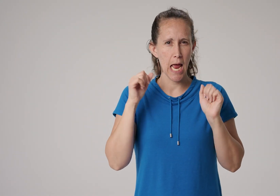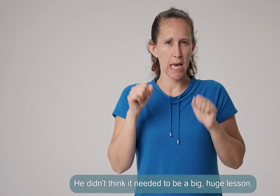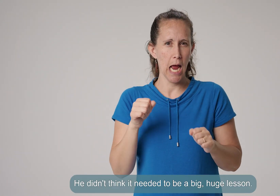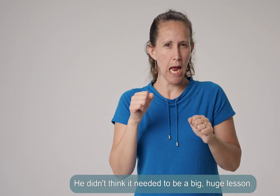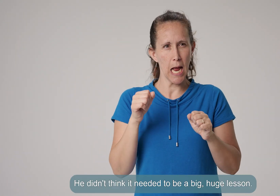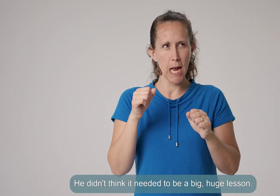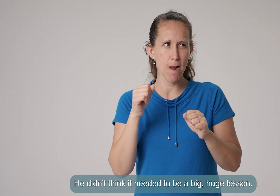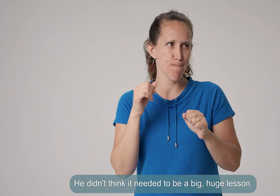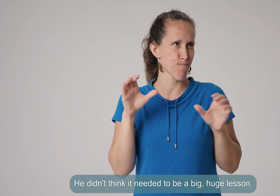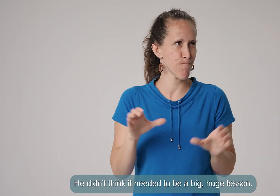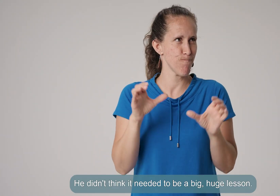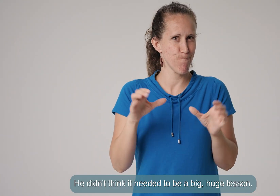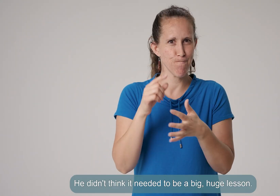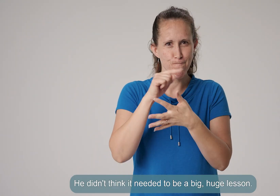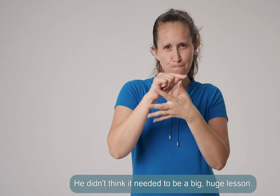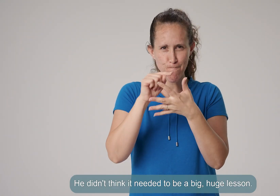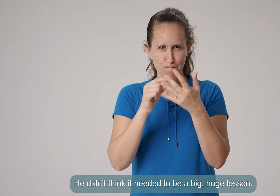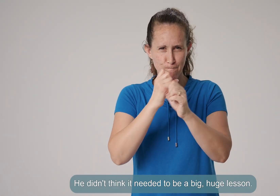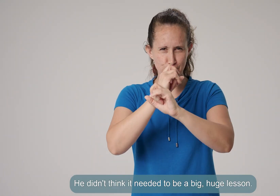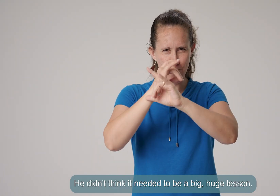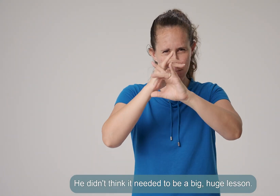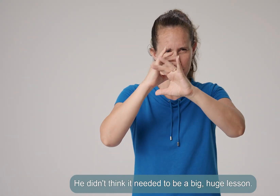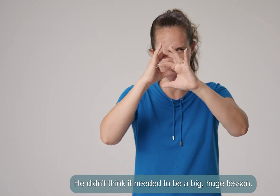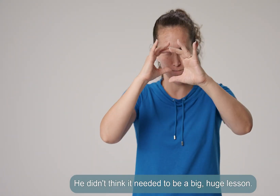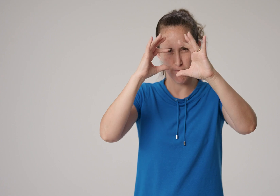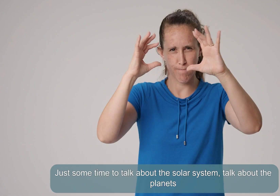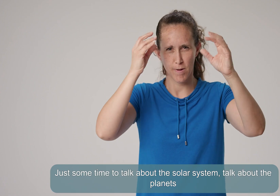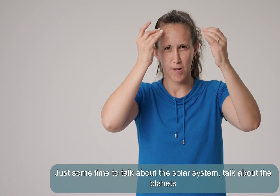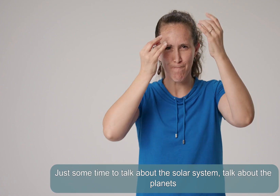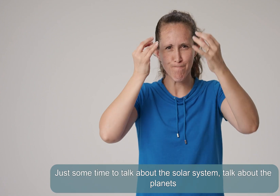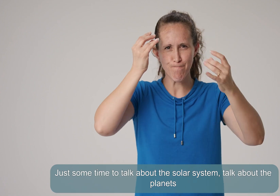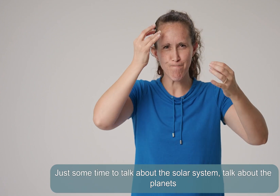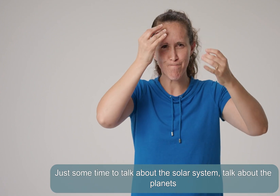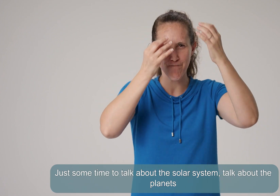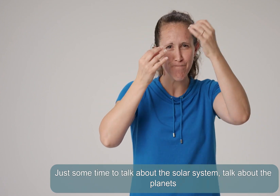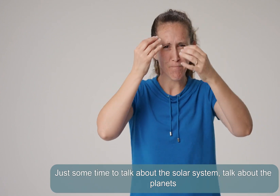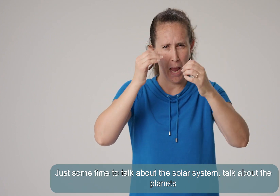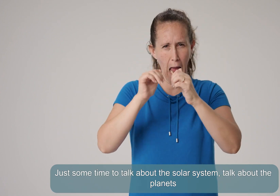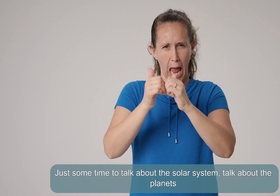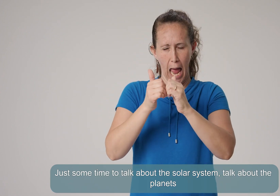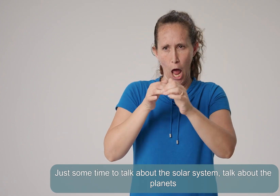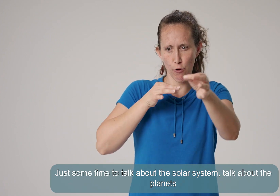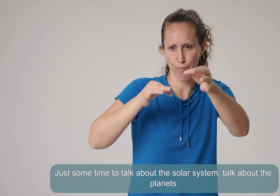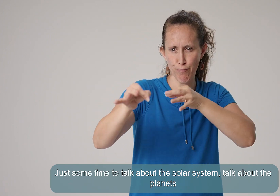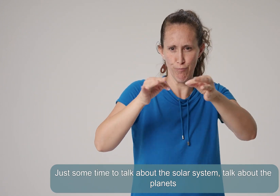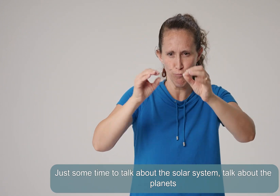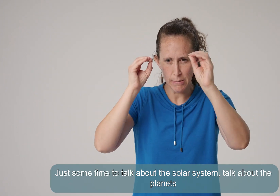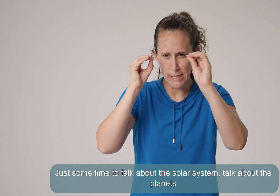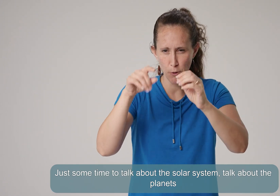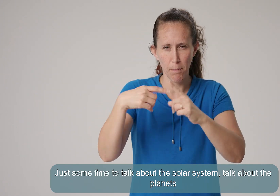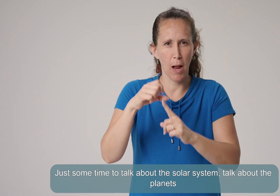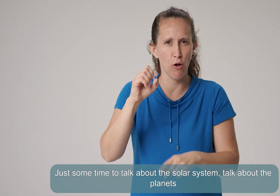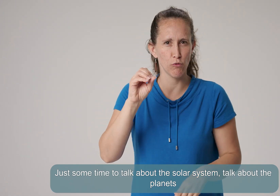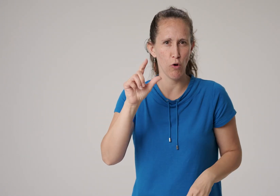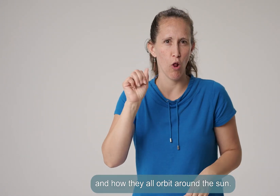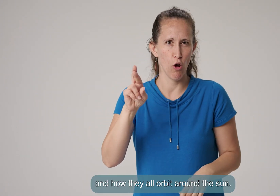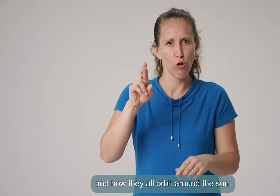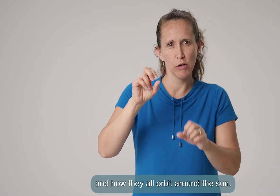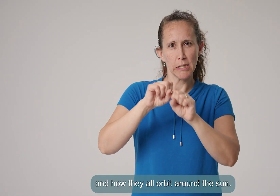He didn't think it needed to be a big, huge lesson, just some time to talk about the solar system, talk about the planets, and how they